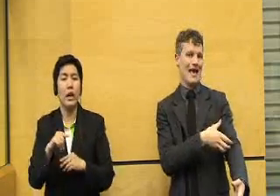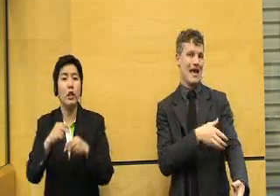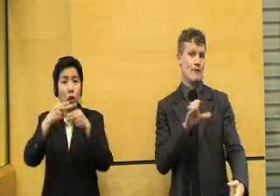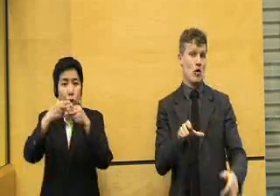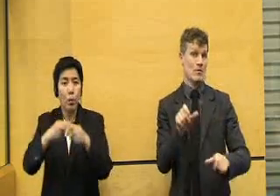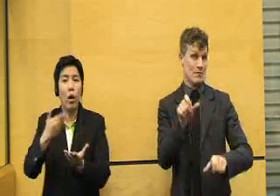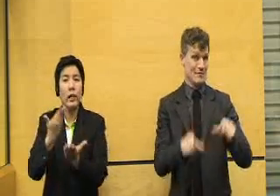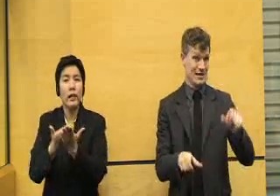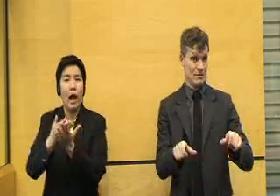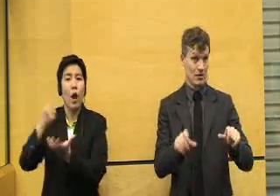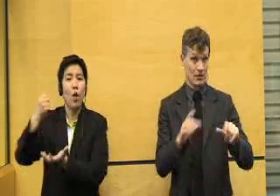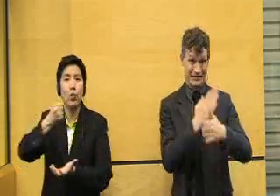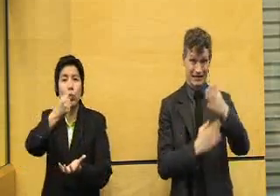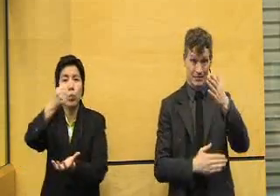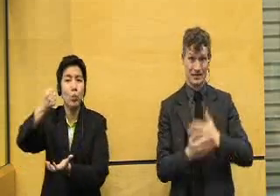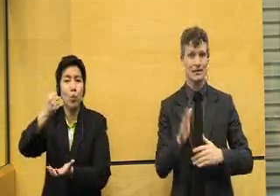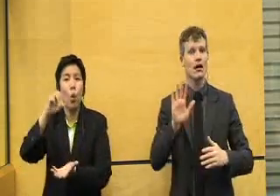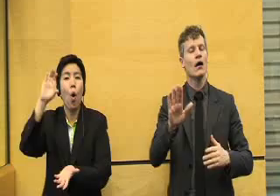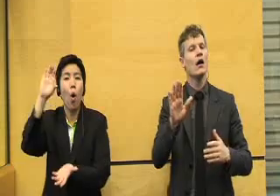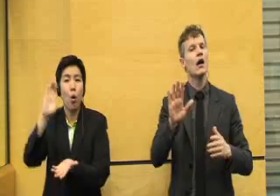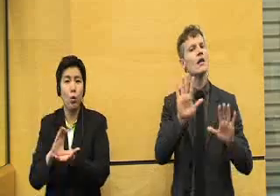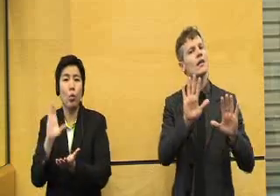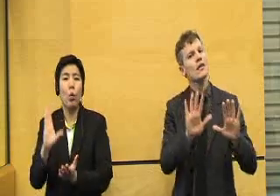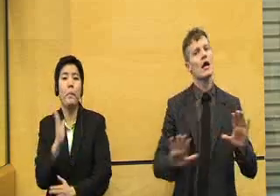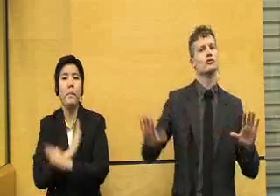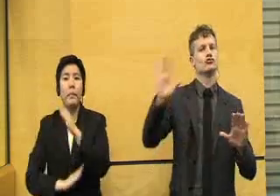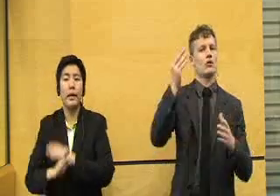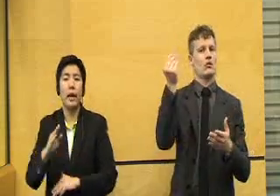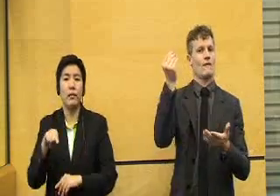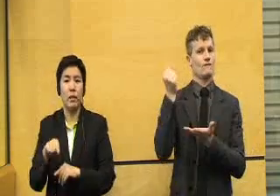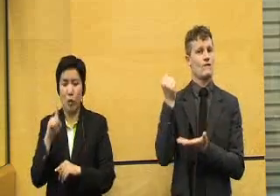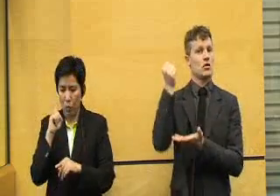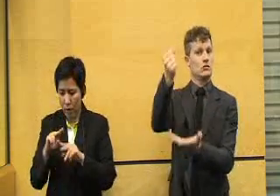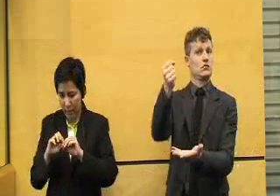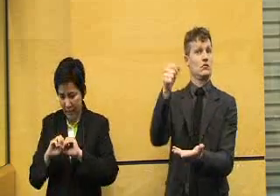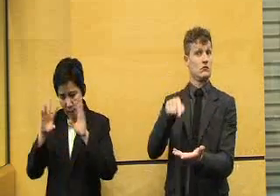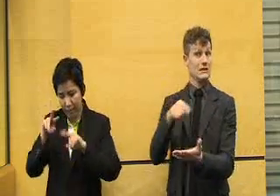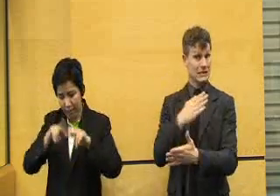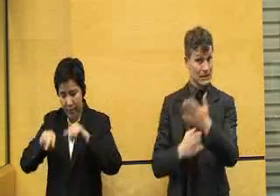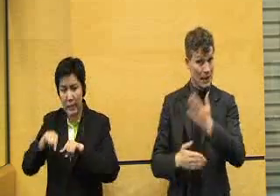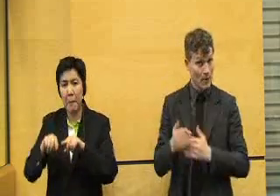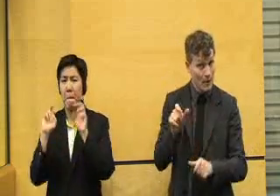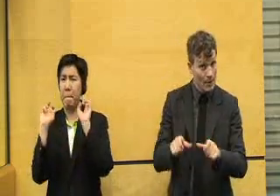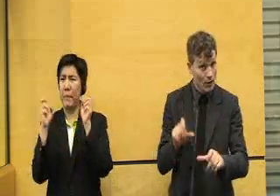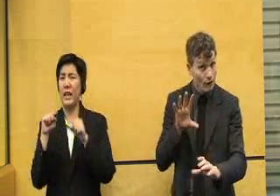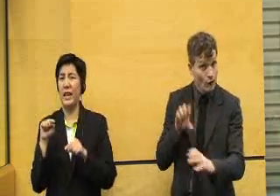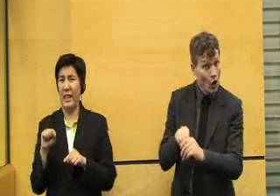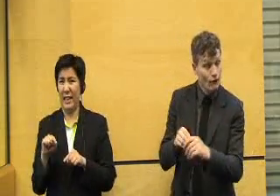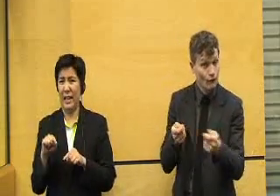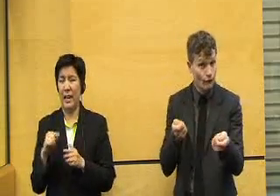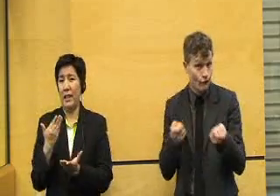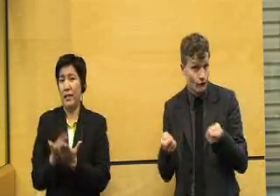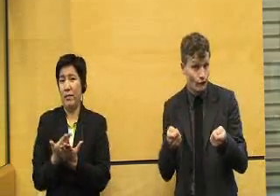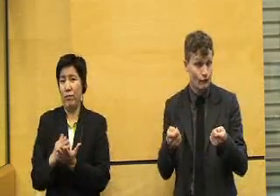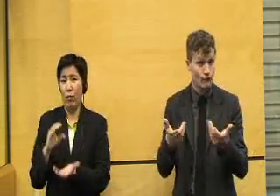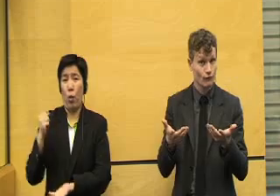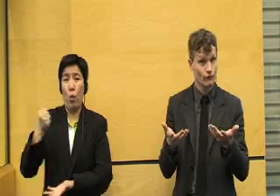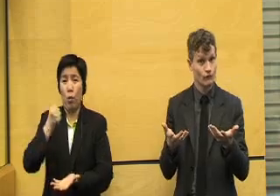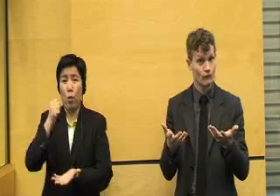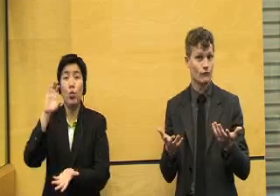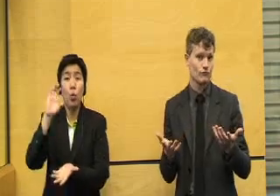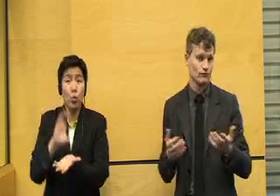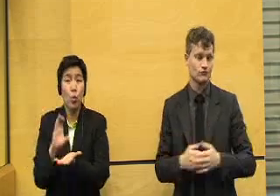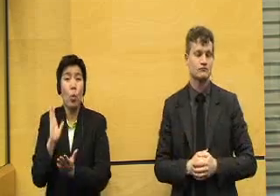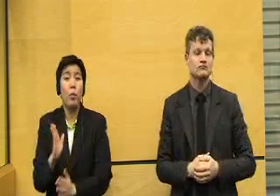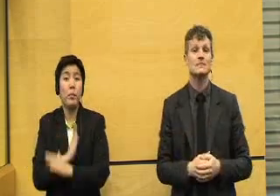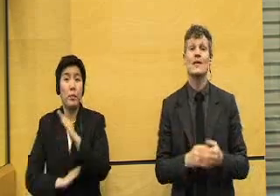with Disabilities. On this point, I might add that the alternative sources invariably comment